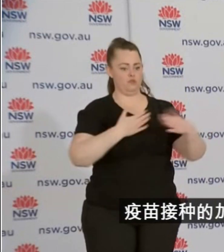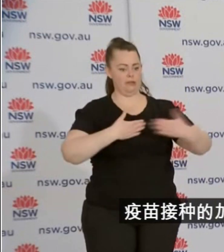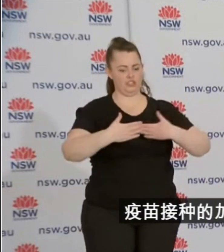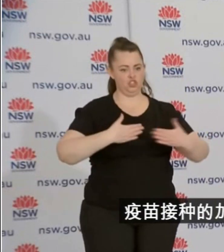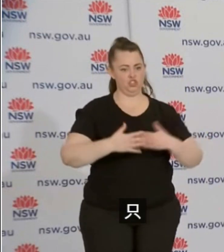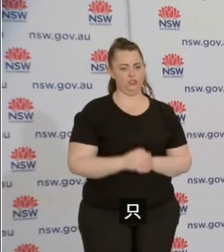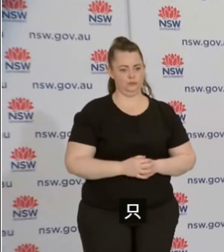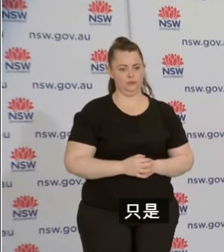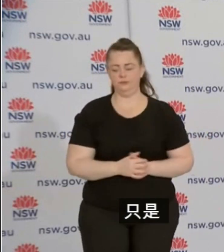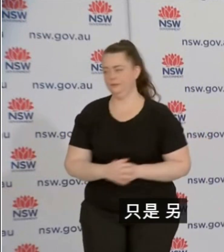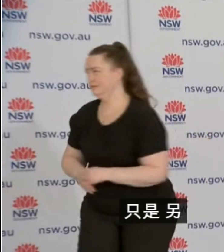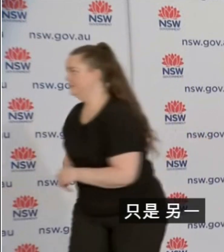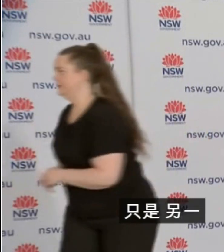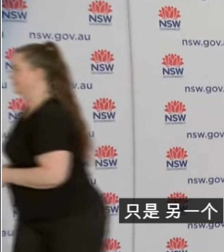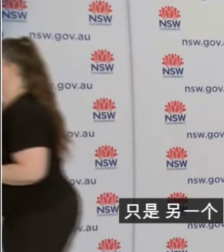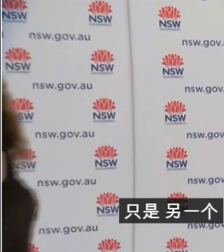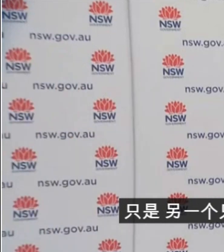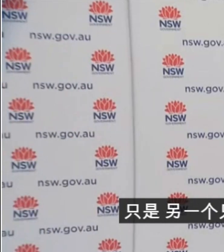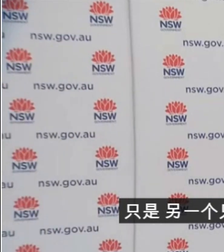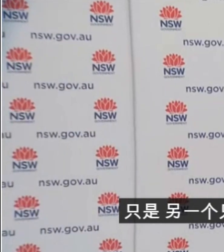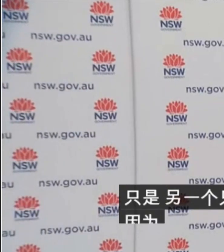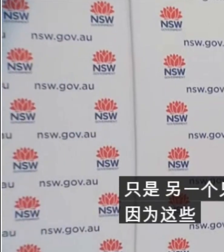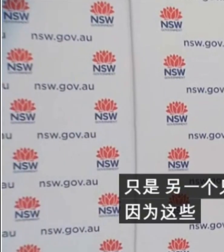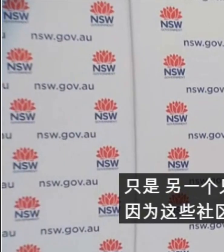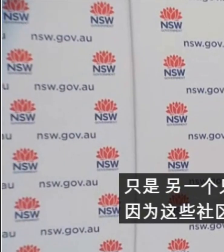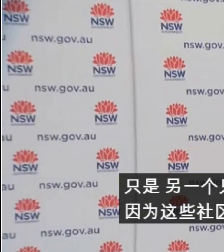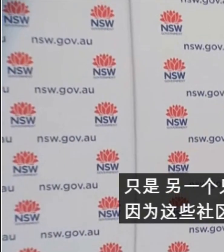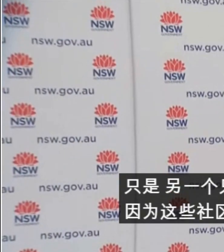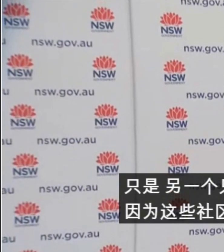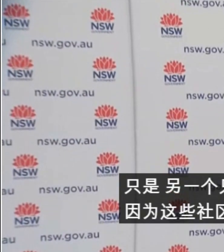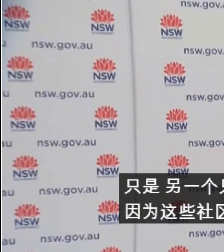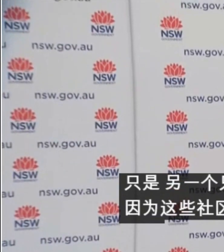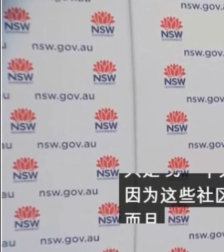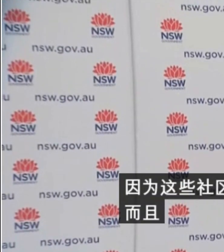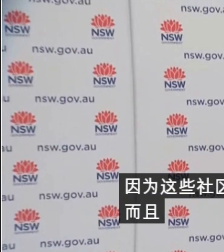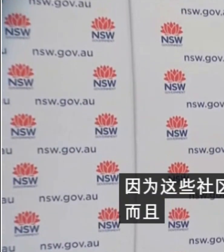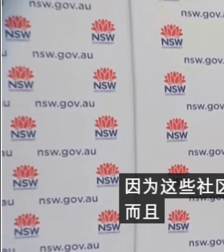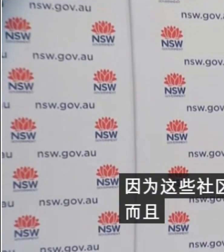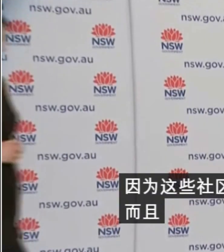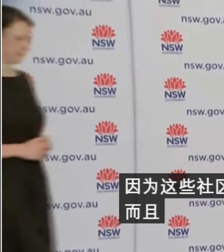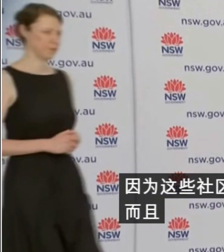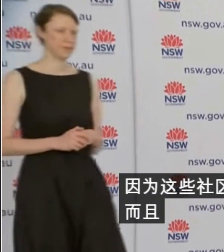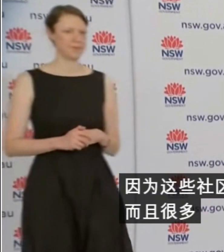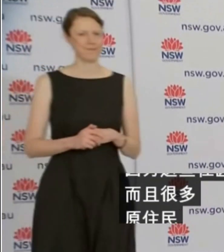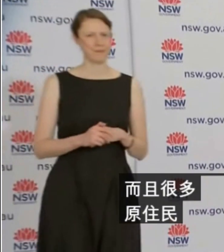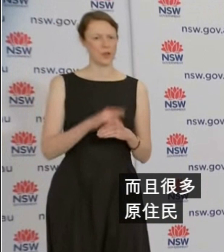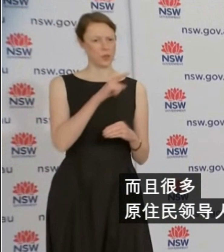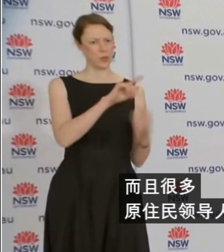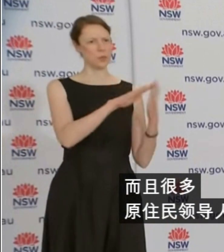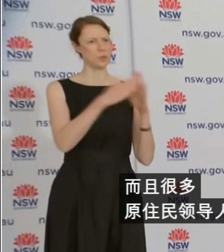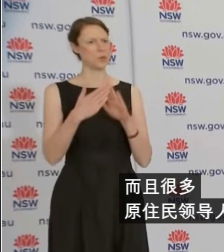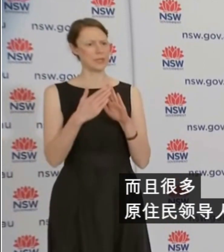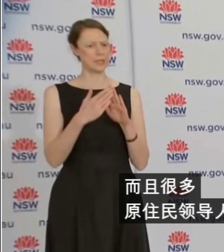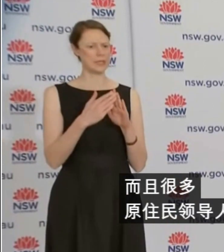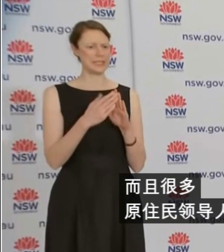Can I just one more, just on the fact that there is misinformation getting into these communities, and quite a lot of Aboriginal